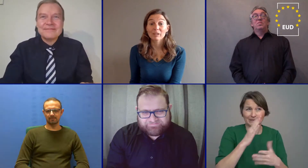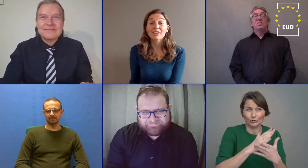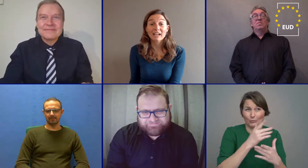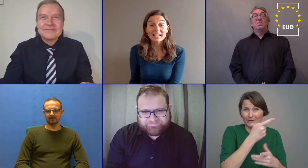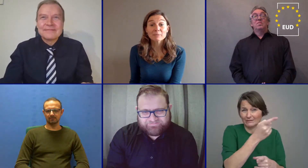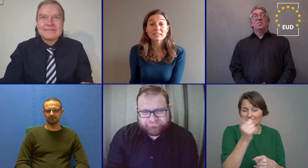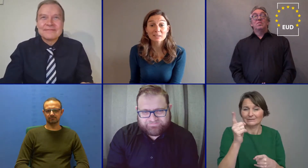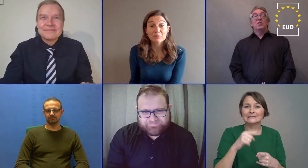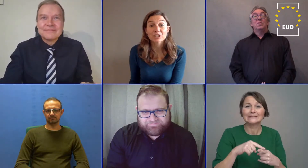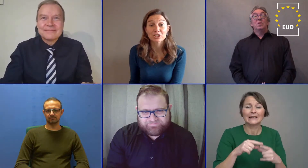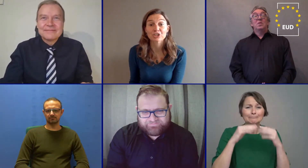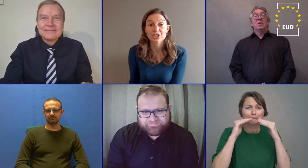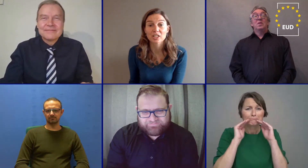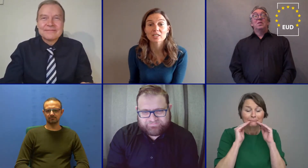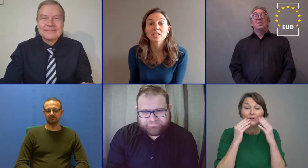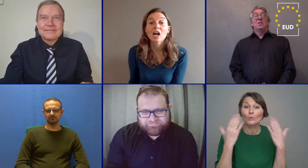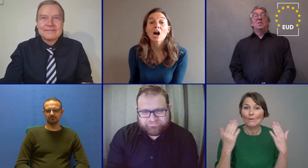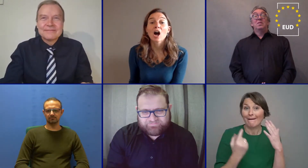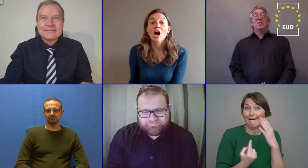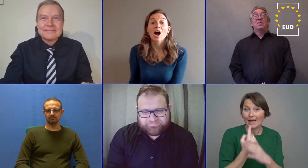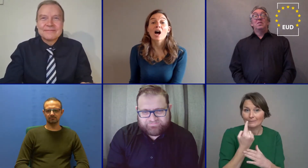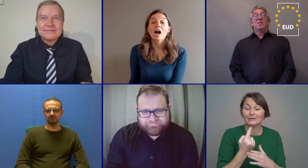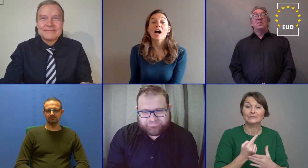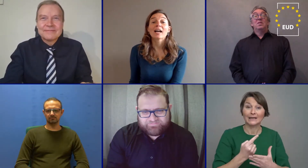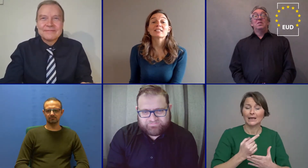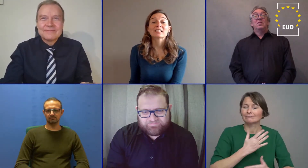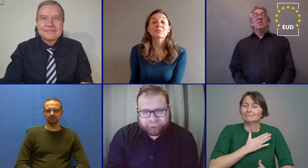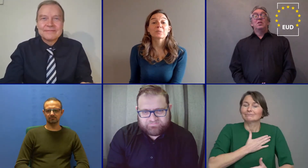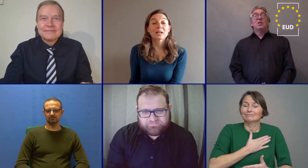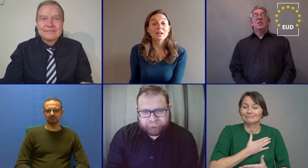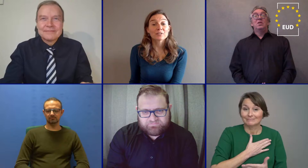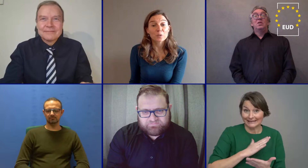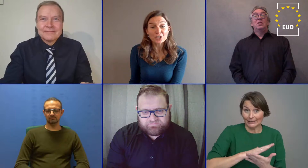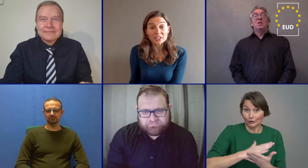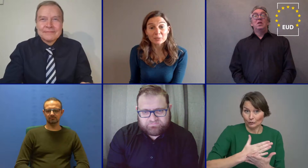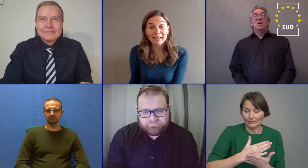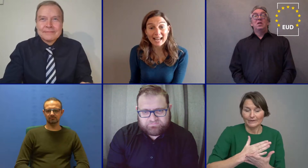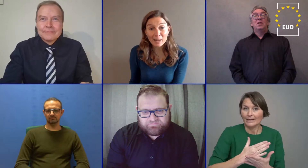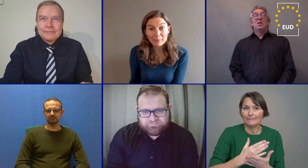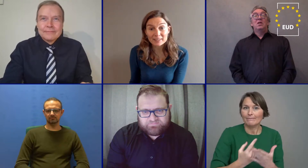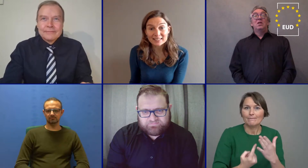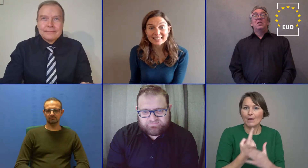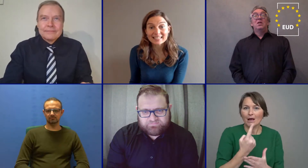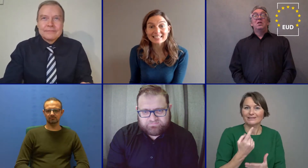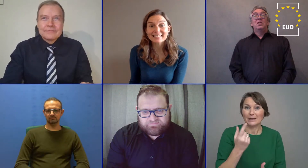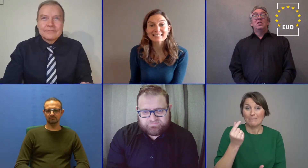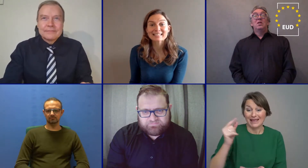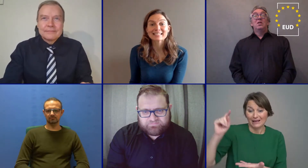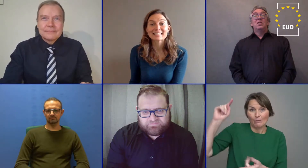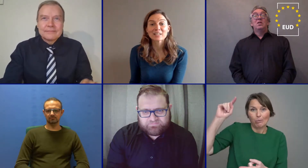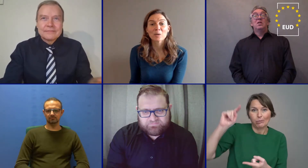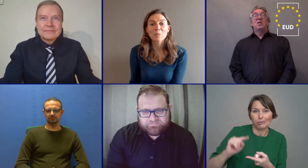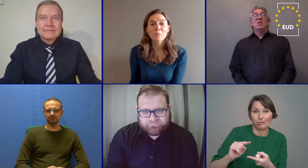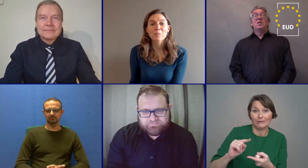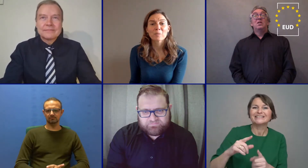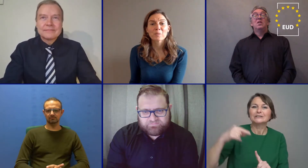There has been some research done, and unfortunately what happens is